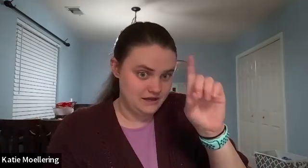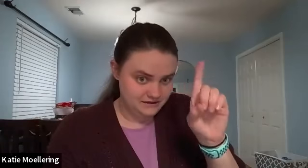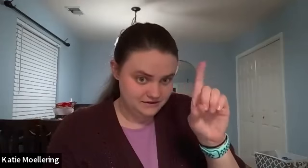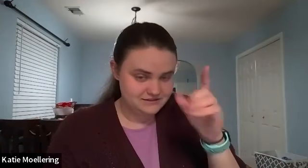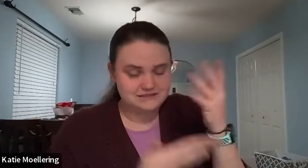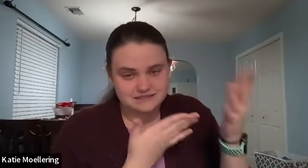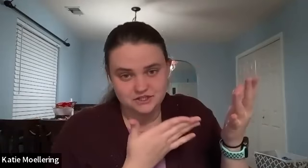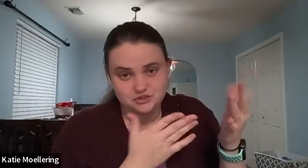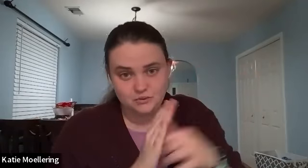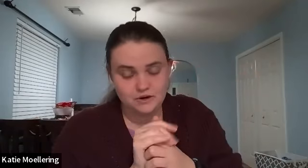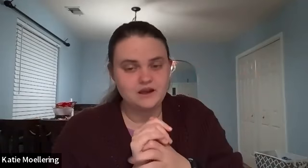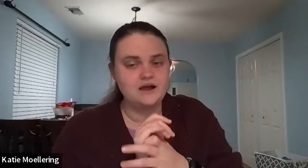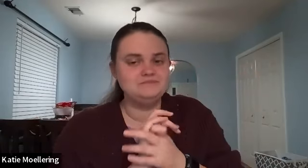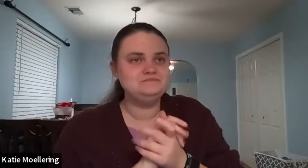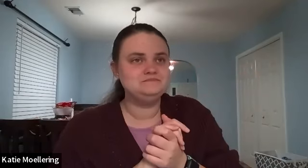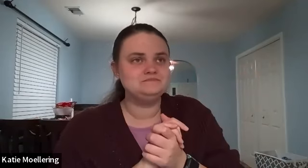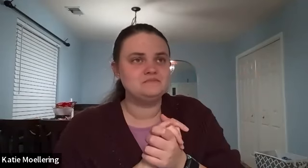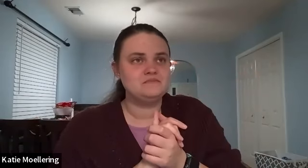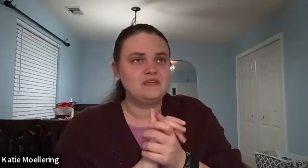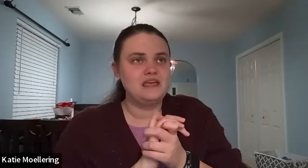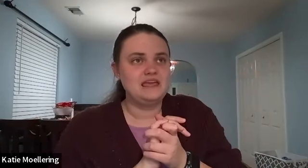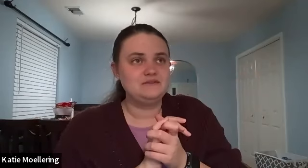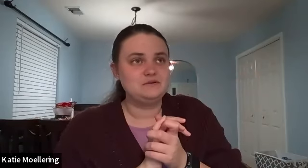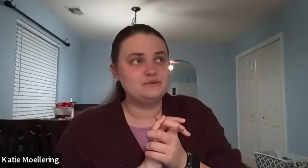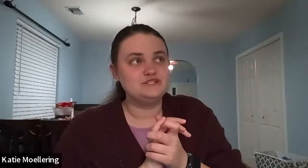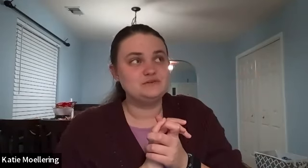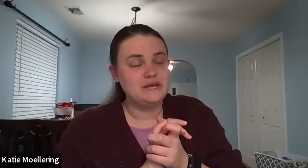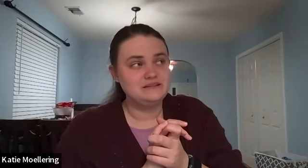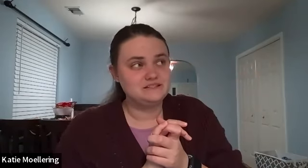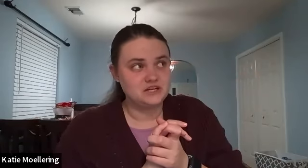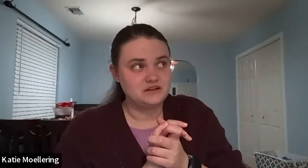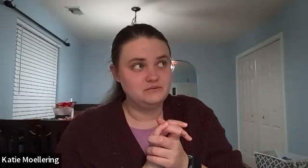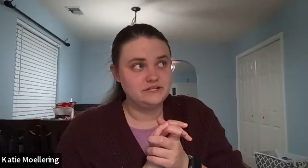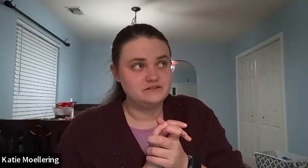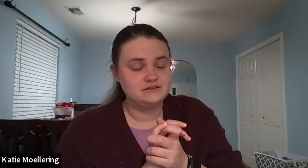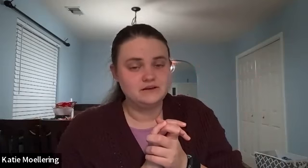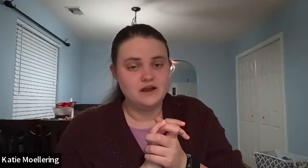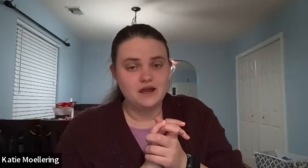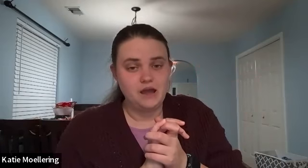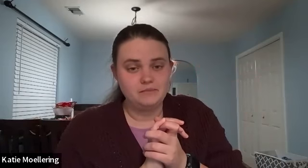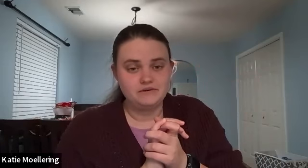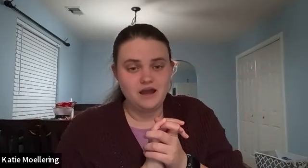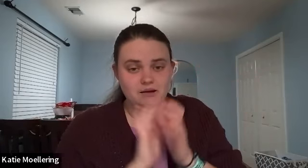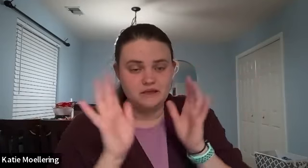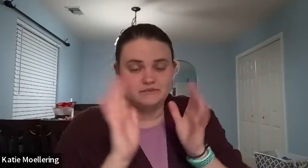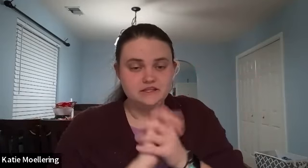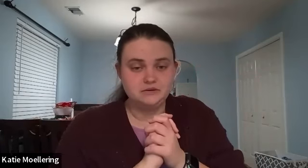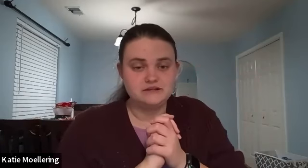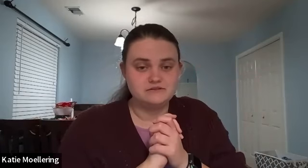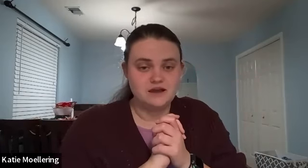fried, since it's a very short word. If you're going to do baked chicken, which I'm like you,